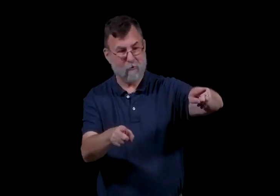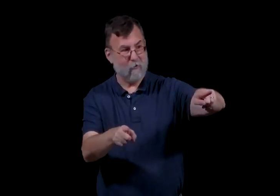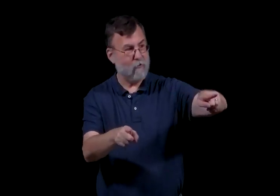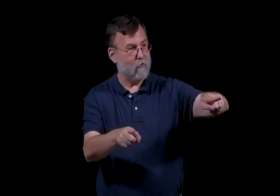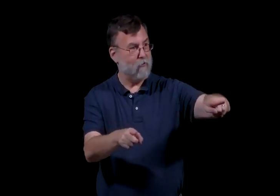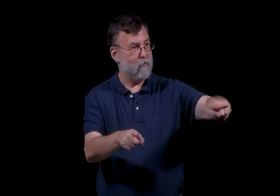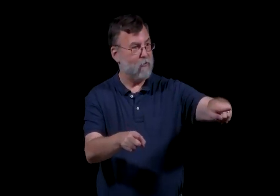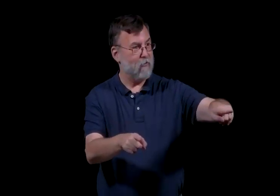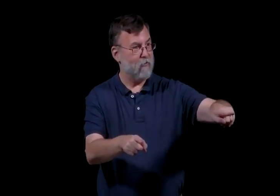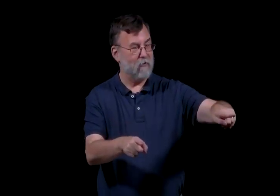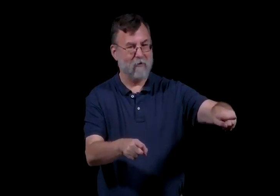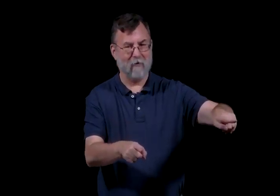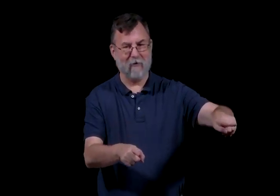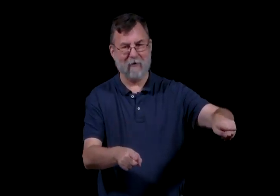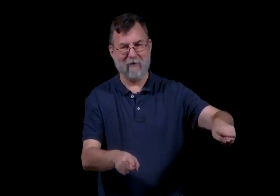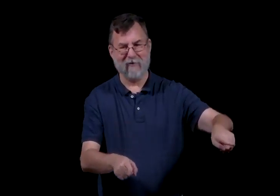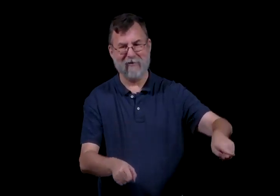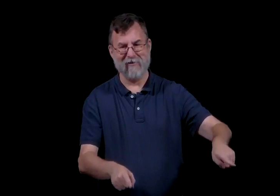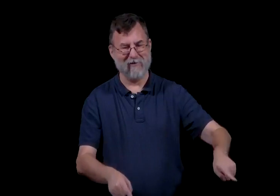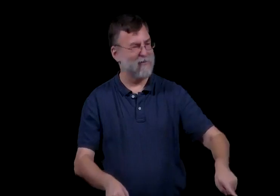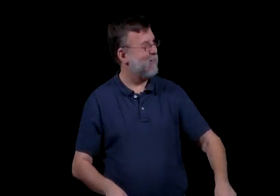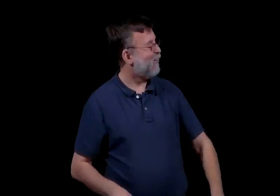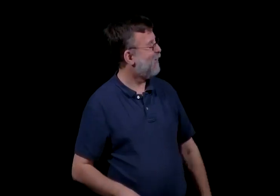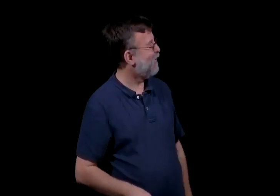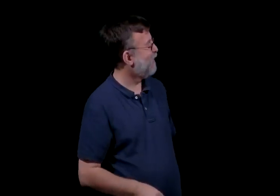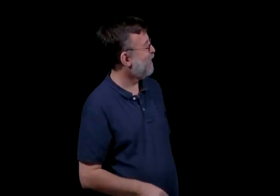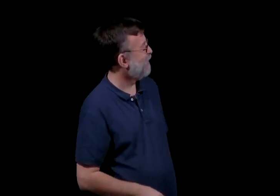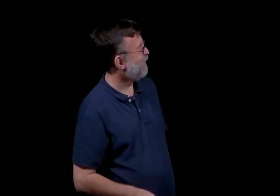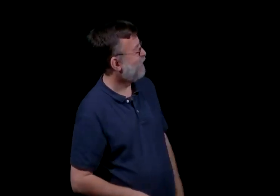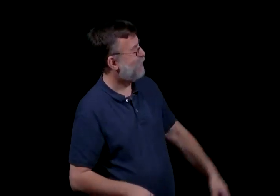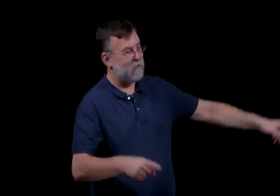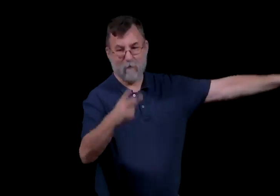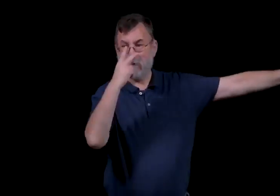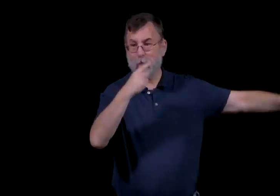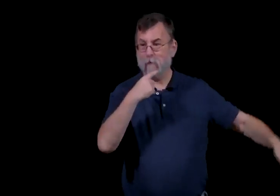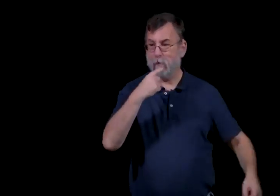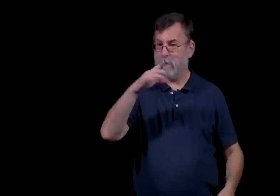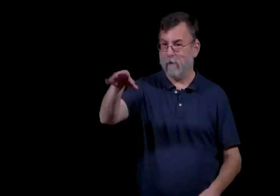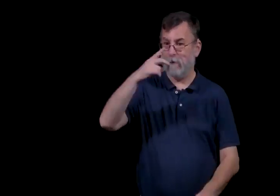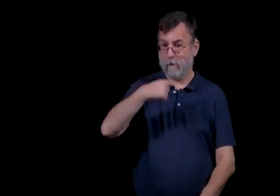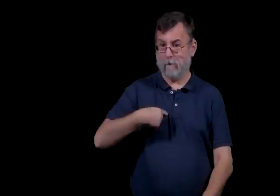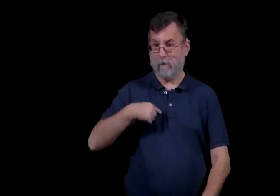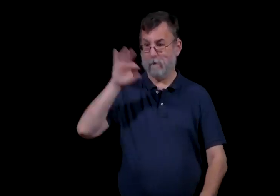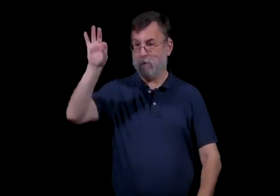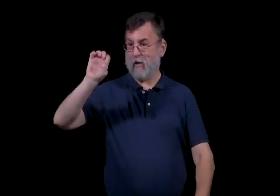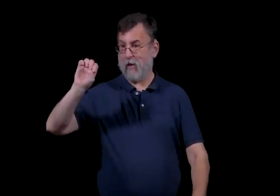That's kind of a little sarcasm on the Psalms, the Psalms